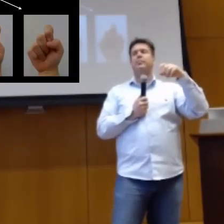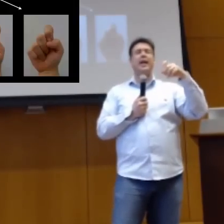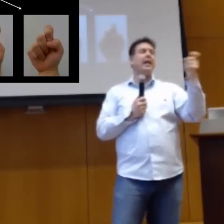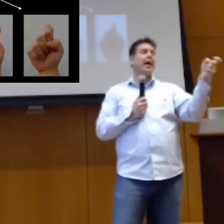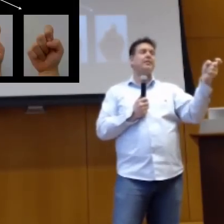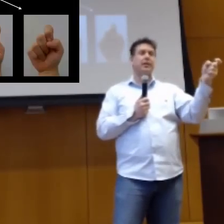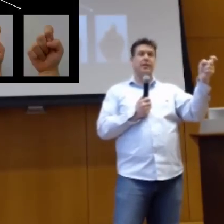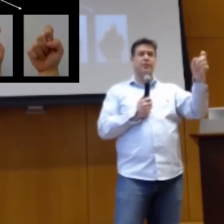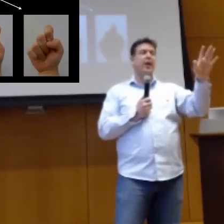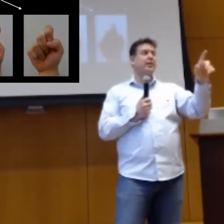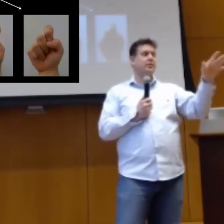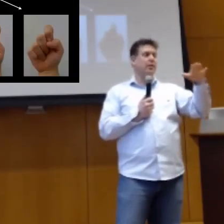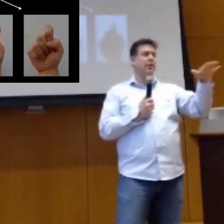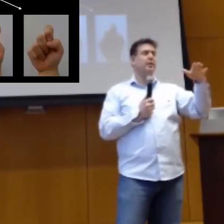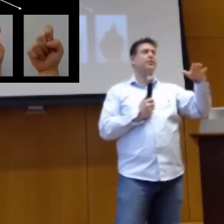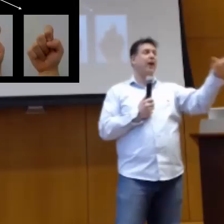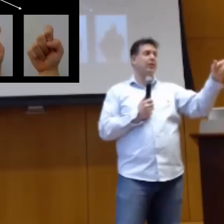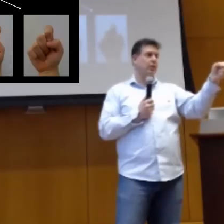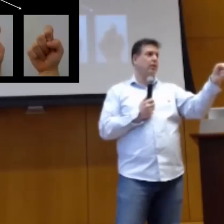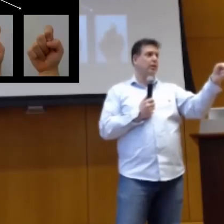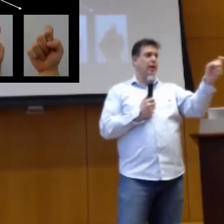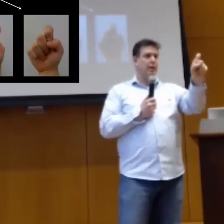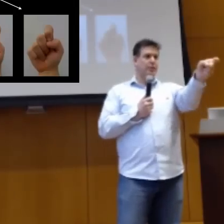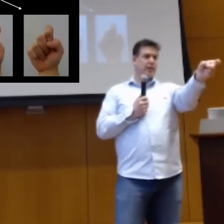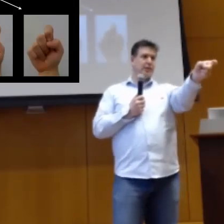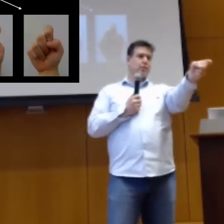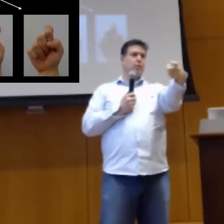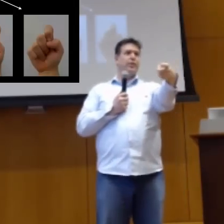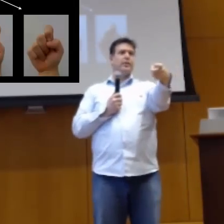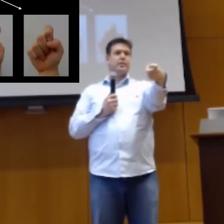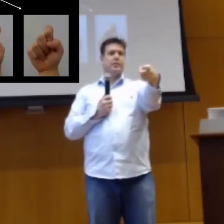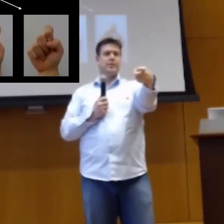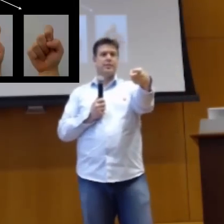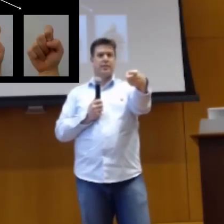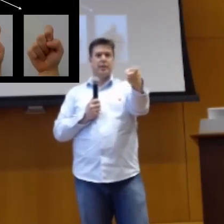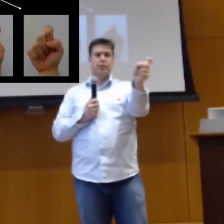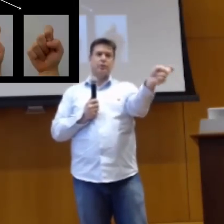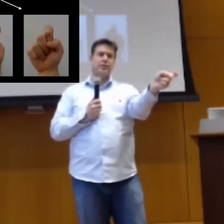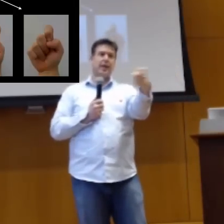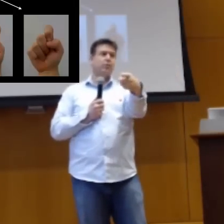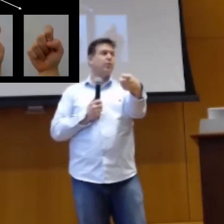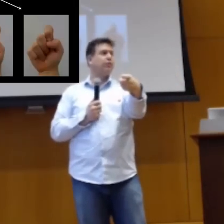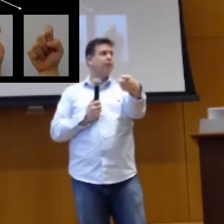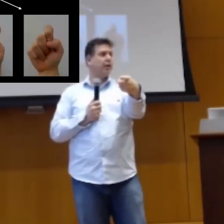Any X that is final looks like this or this. So, it's beside or to the front.